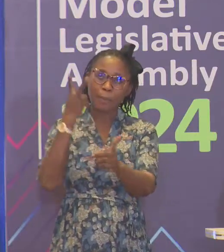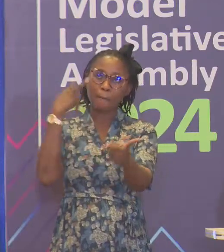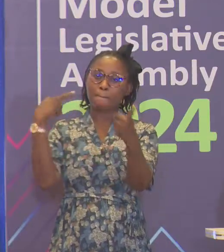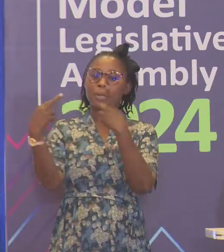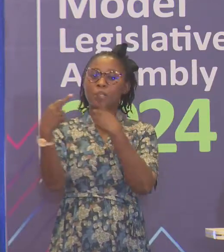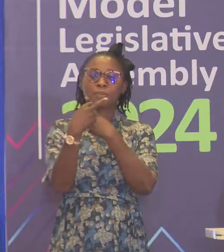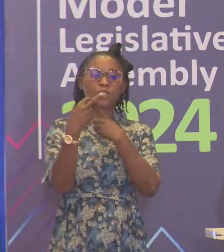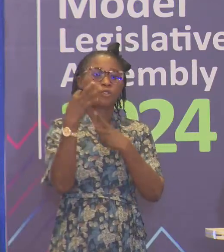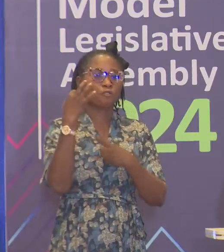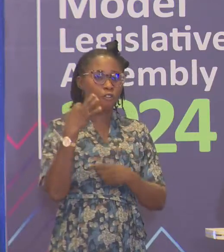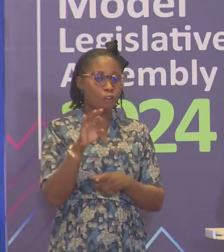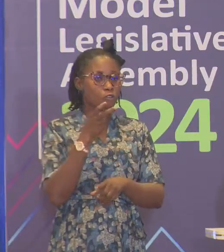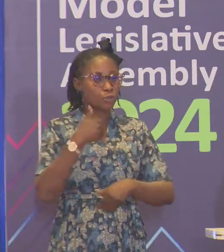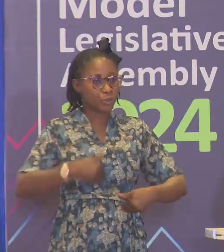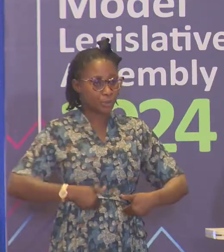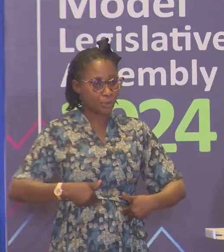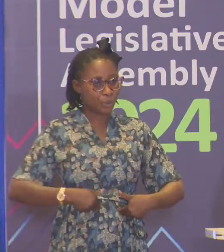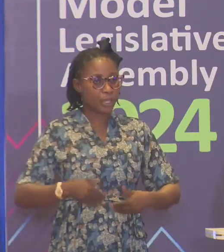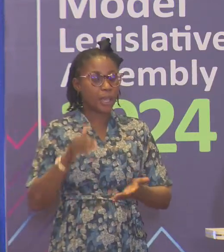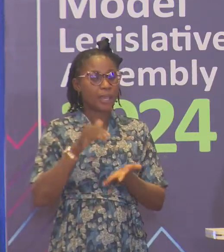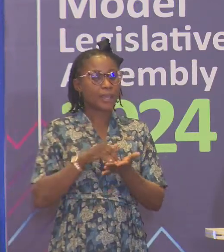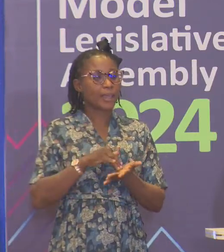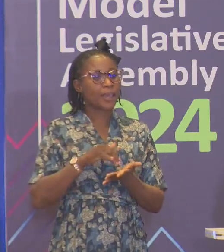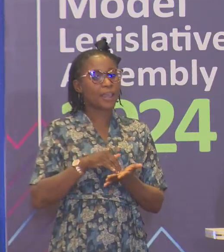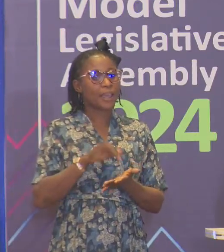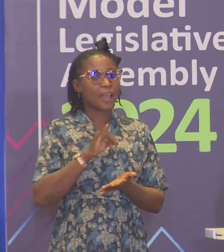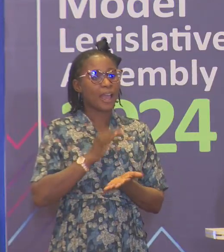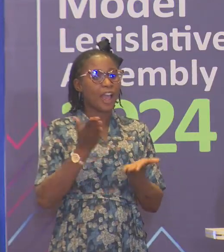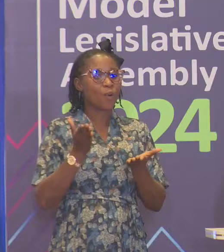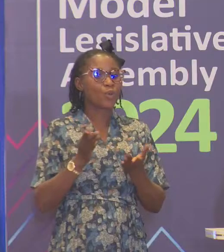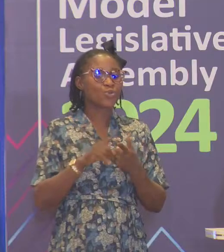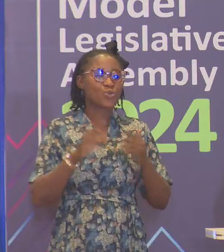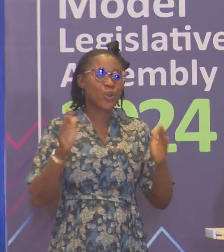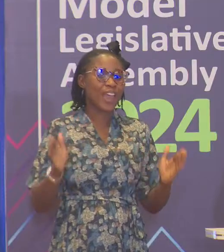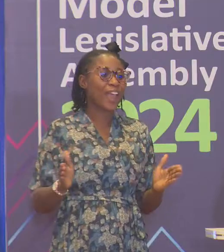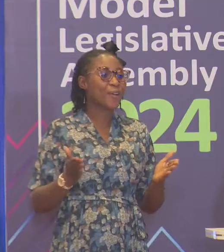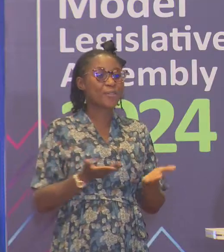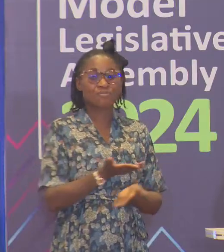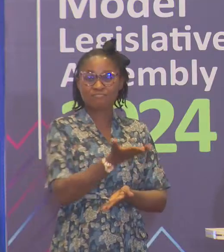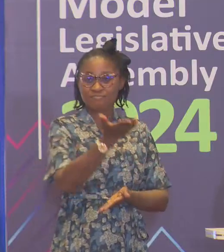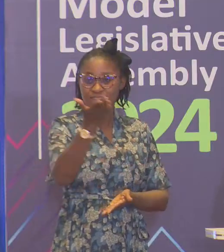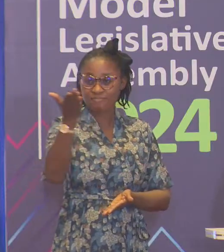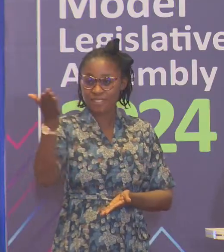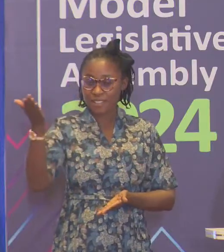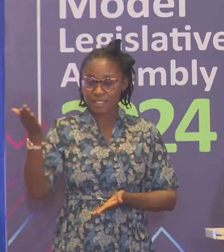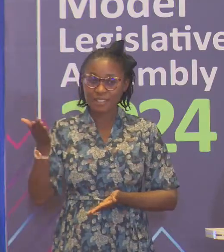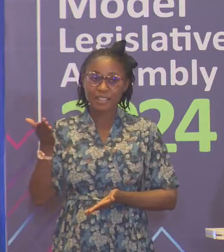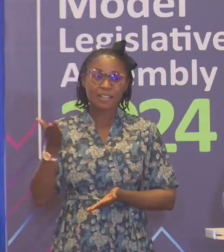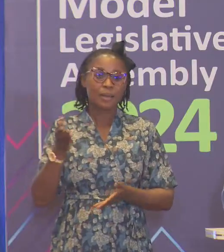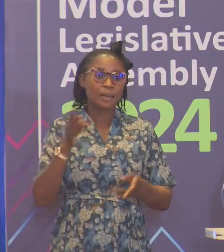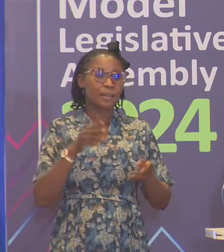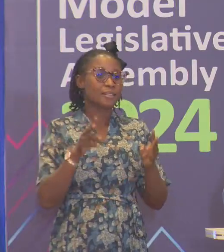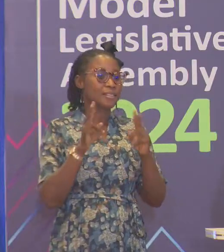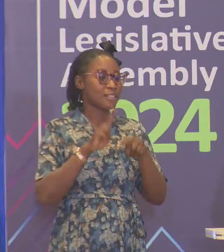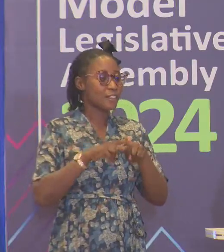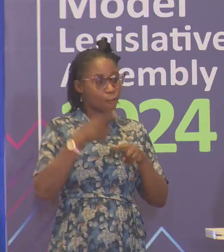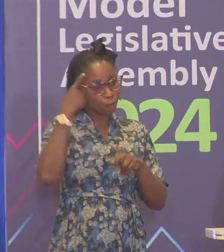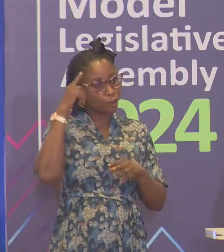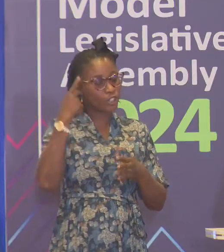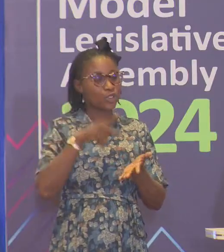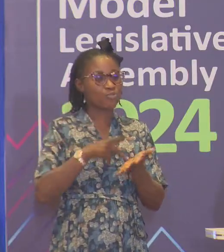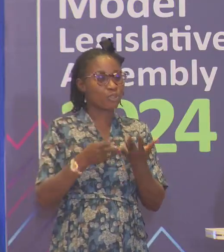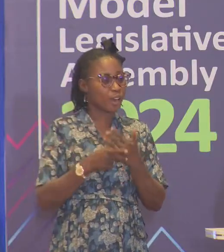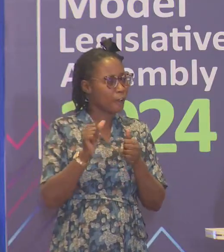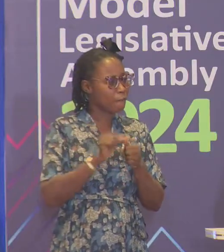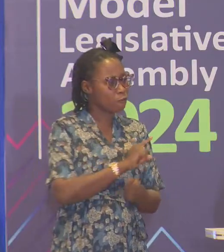the youth. So once again, I want to encourage the program, and every one of you too